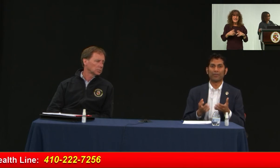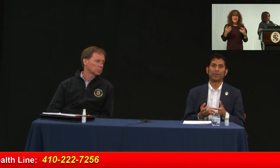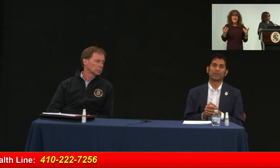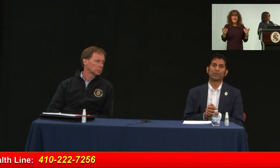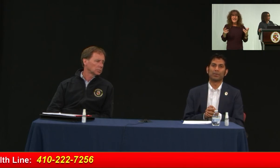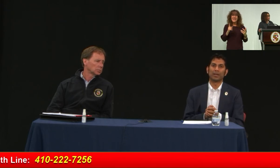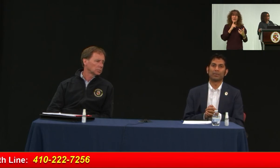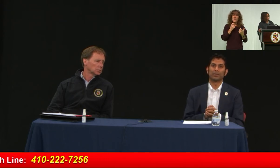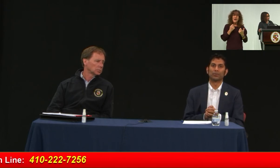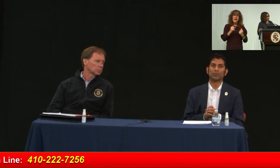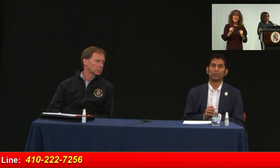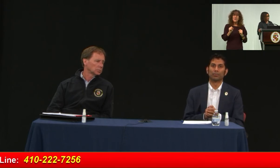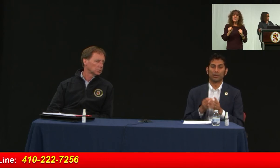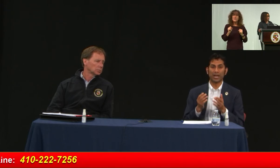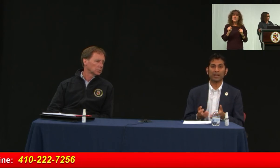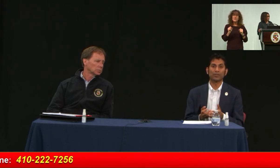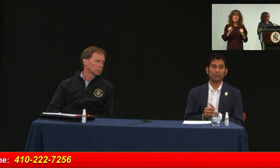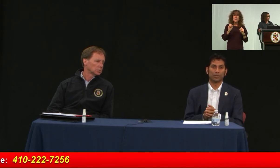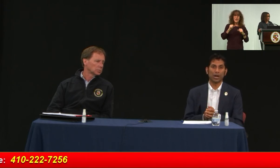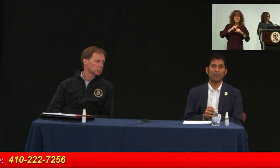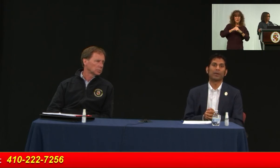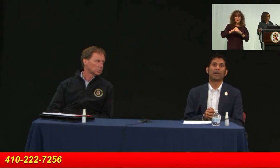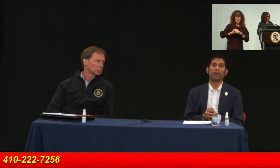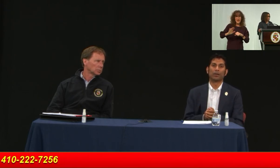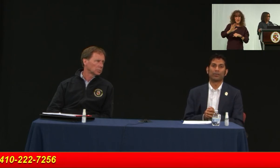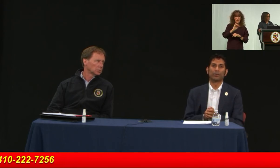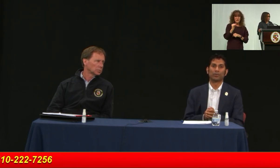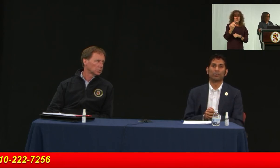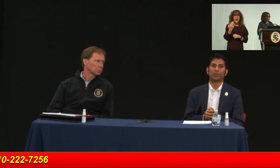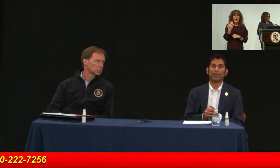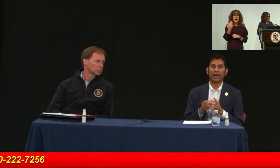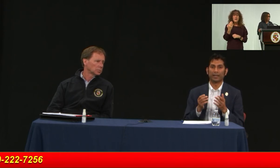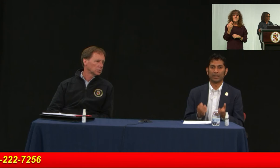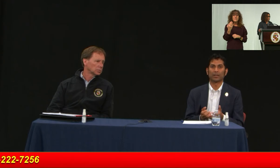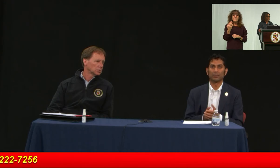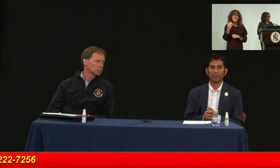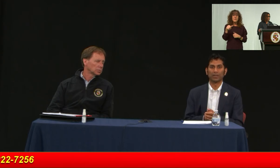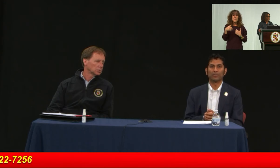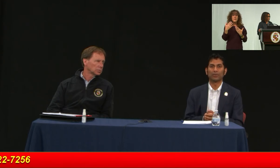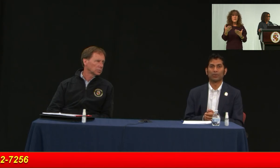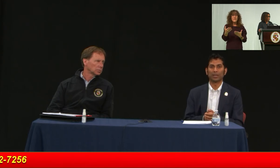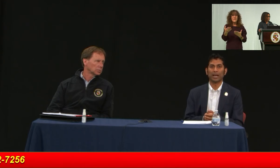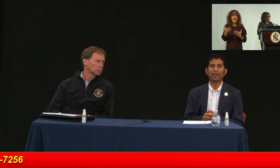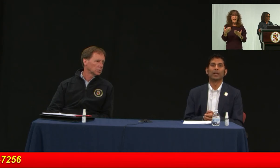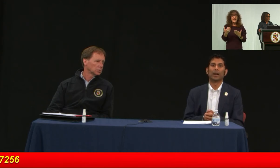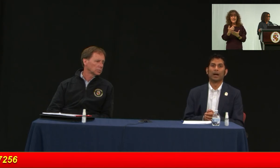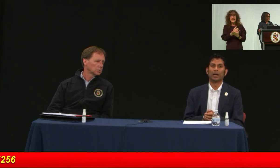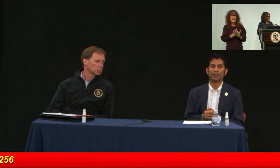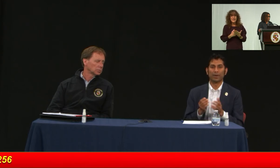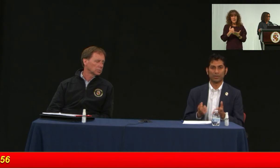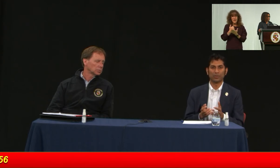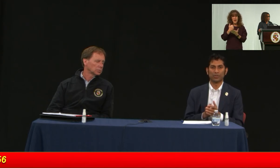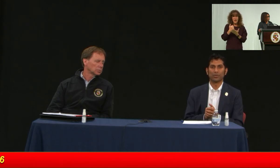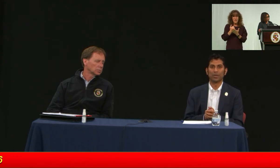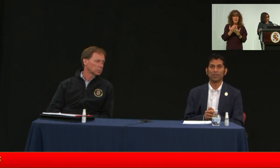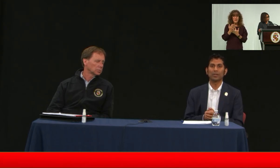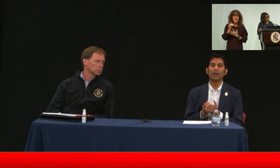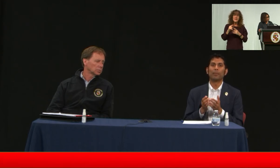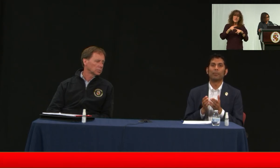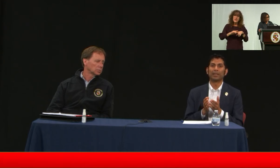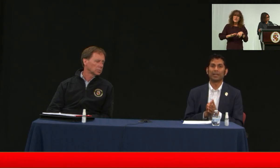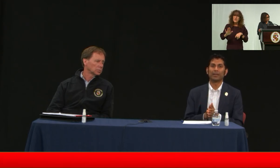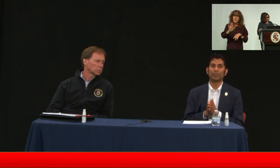there are efforts to be able to protect your job and also to provide income relief during that. It depends on your